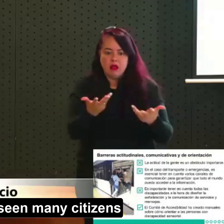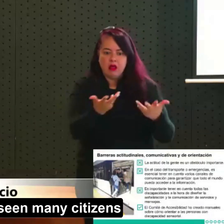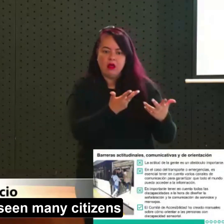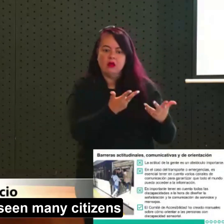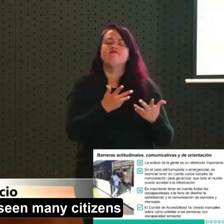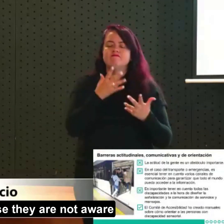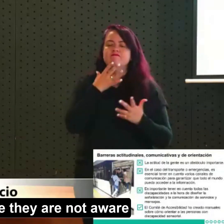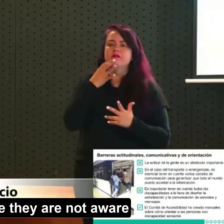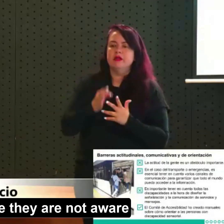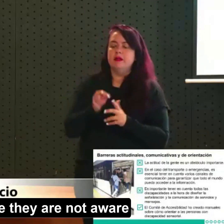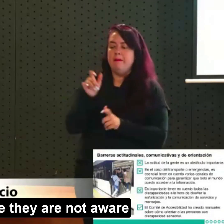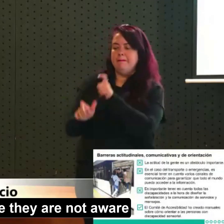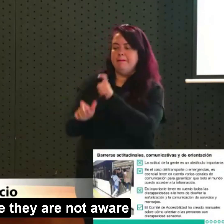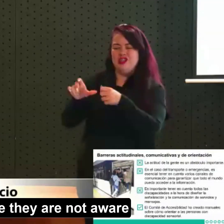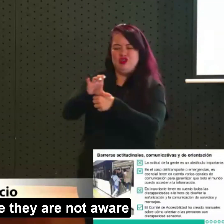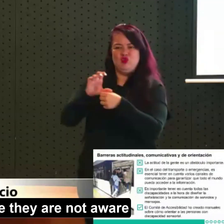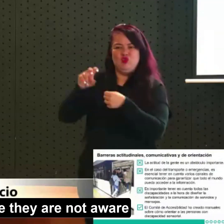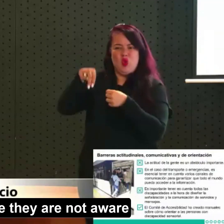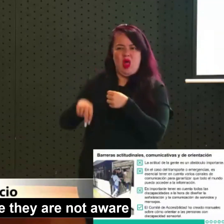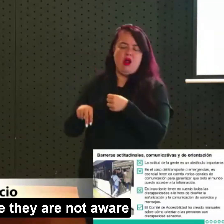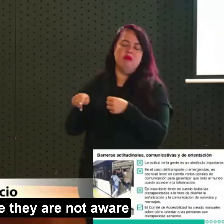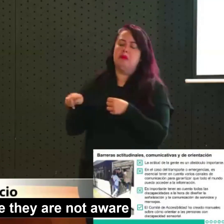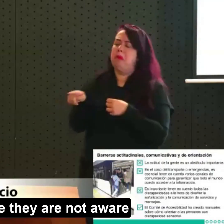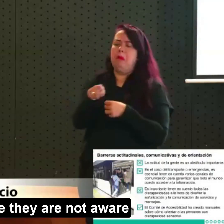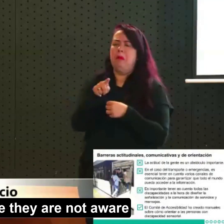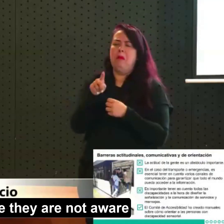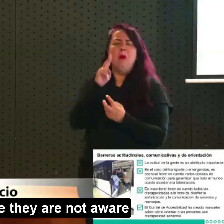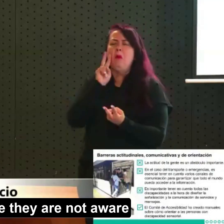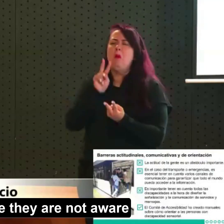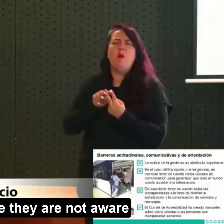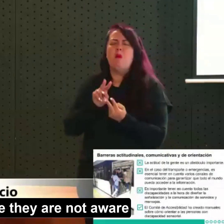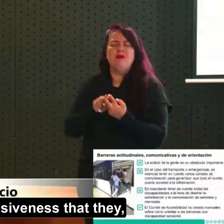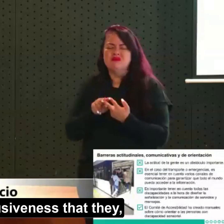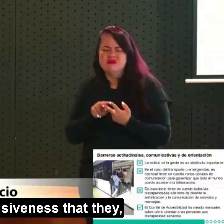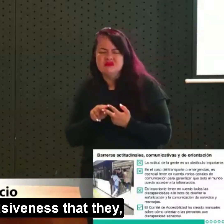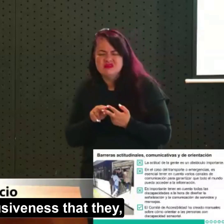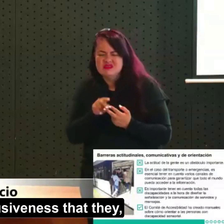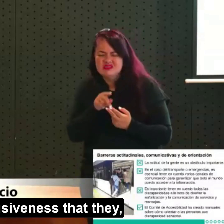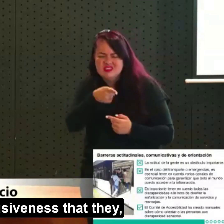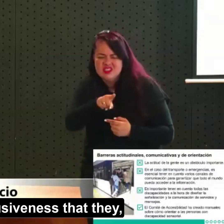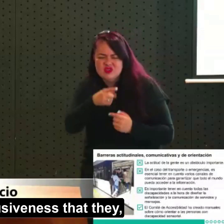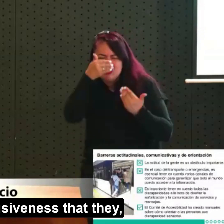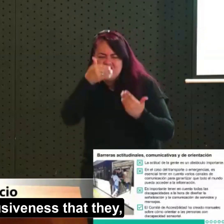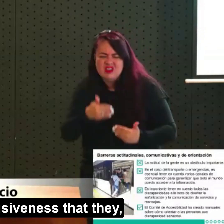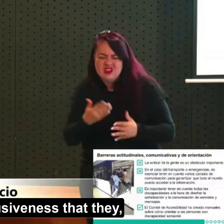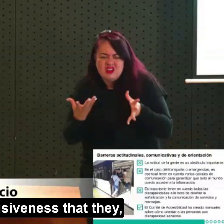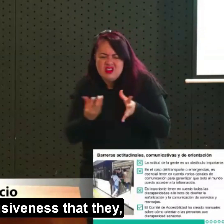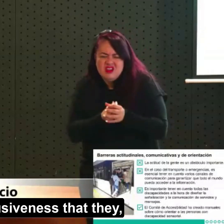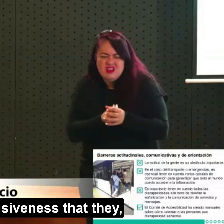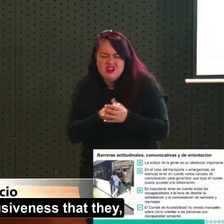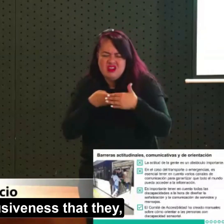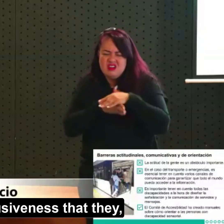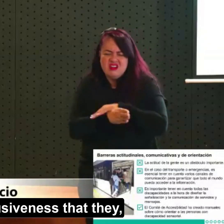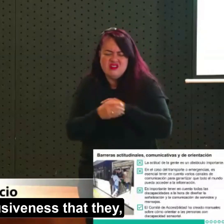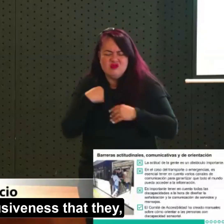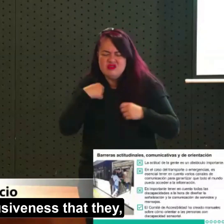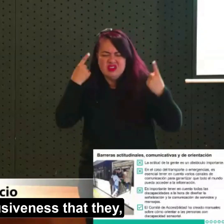many citizens that because they are not aware about